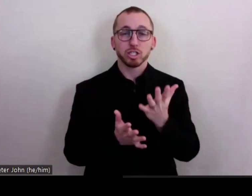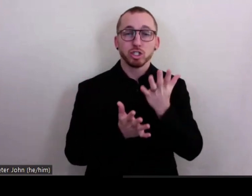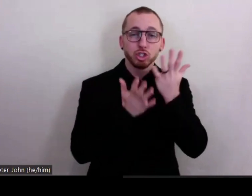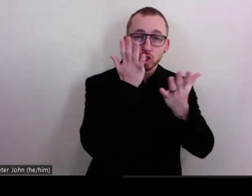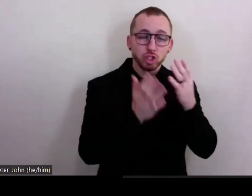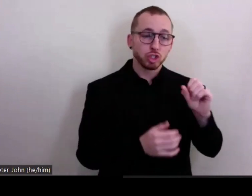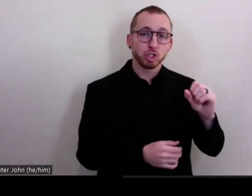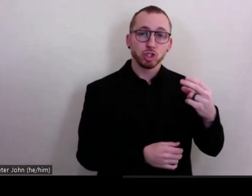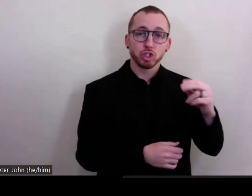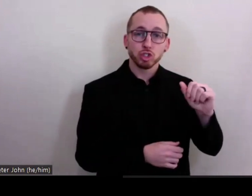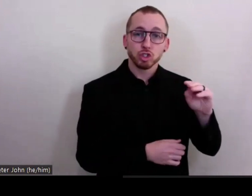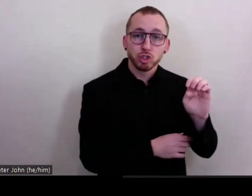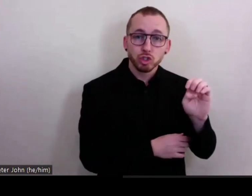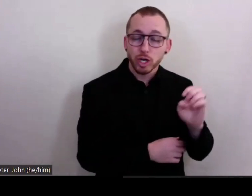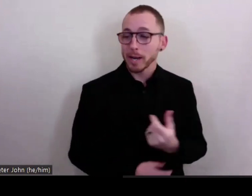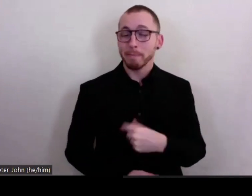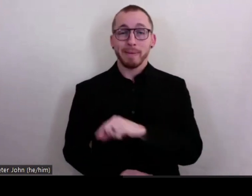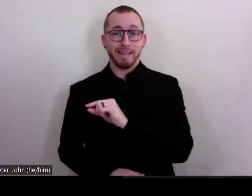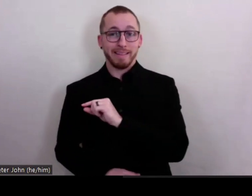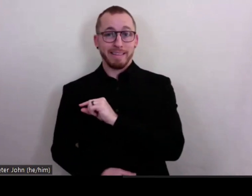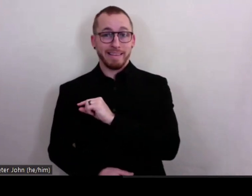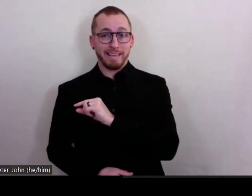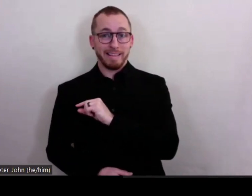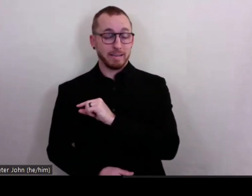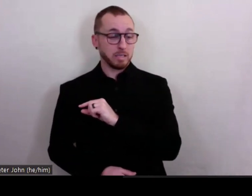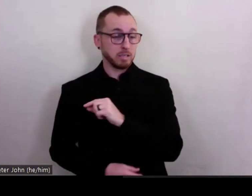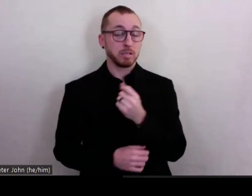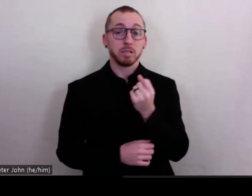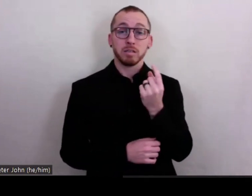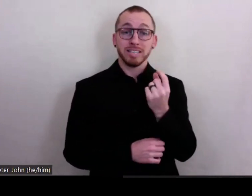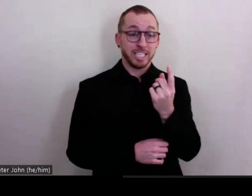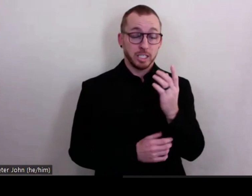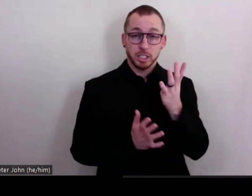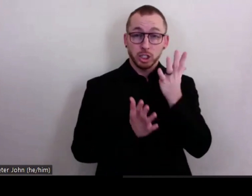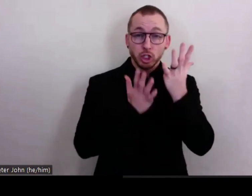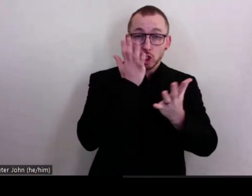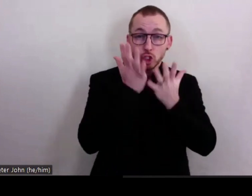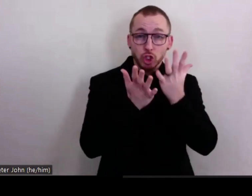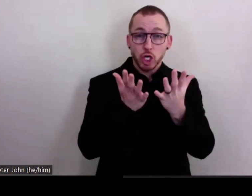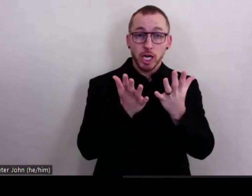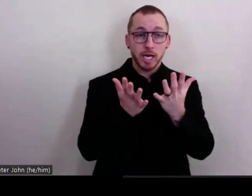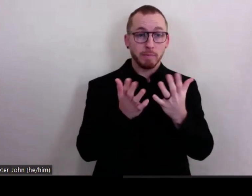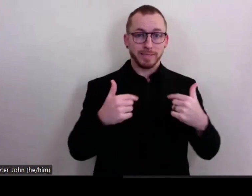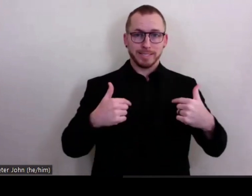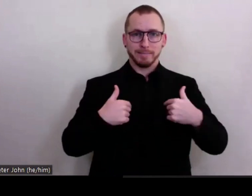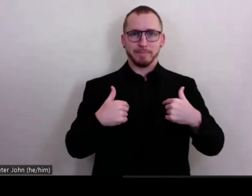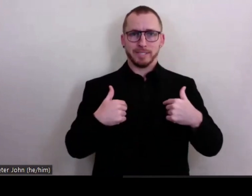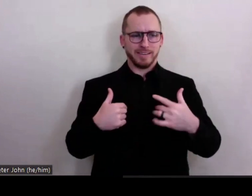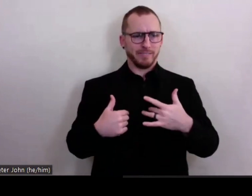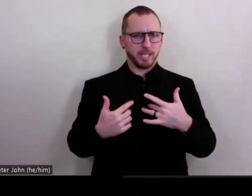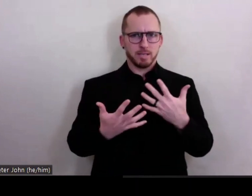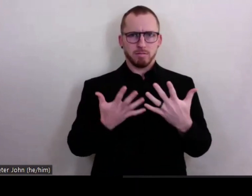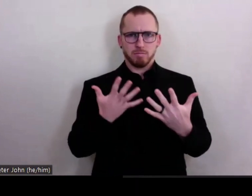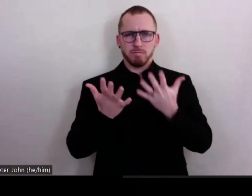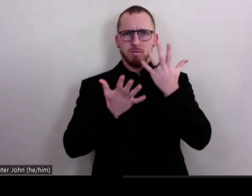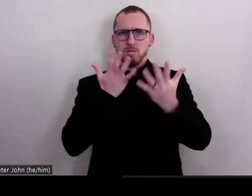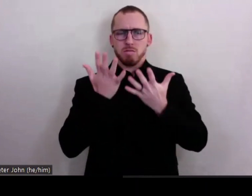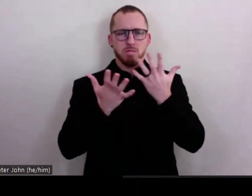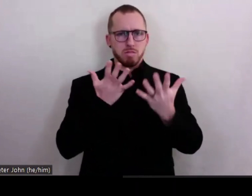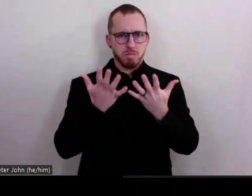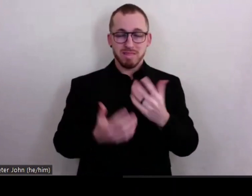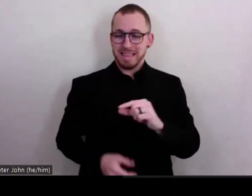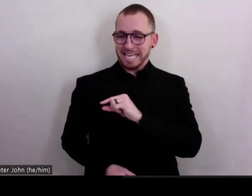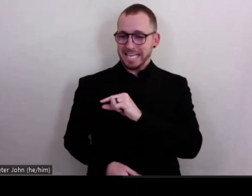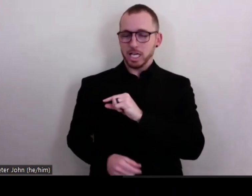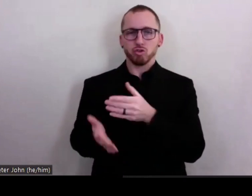with me, whereas guilt is a reflection on my behavior. And one of the things that we're often trying to do at treatment is